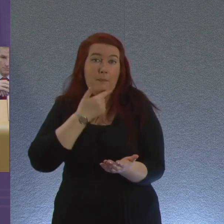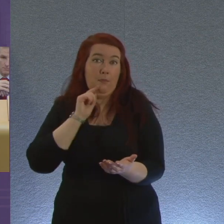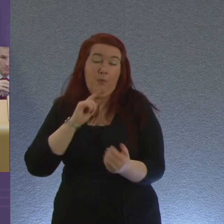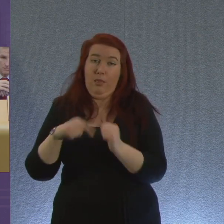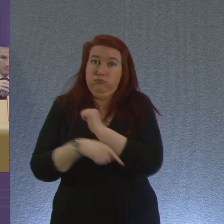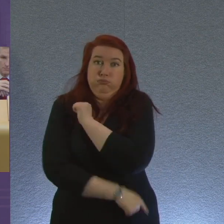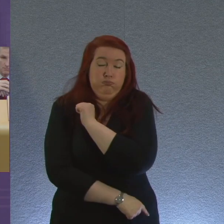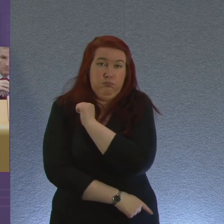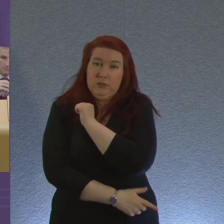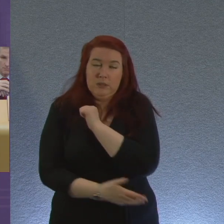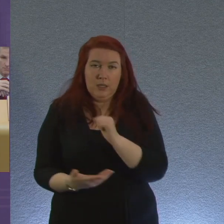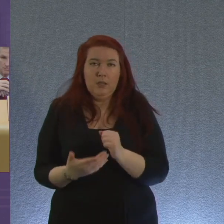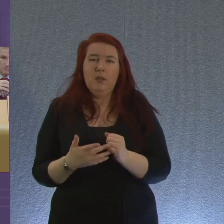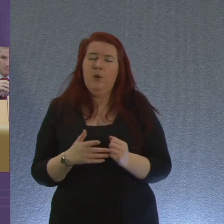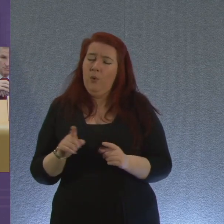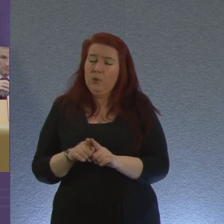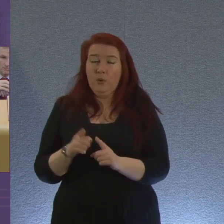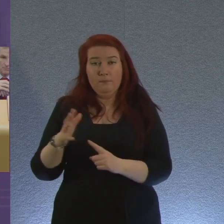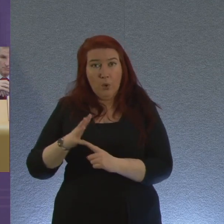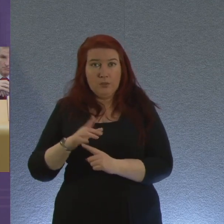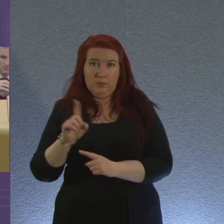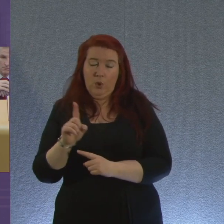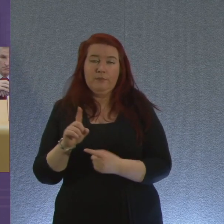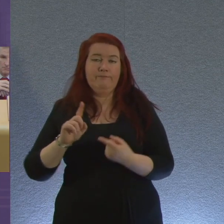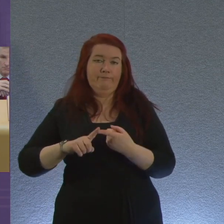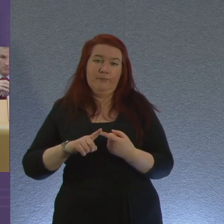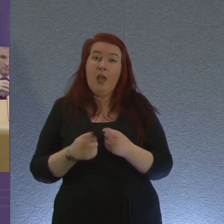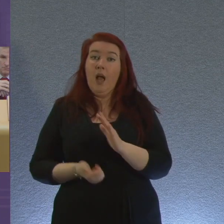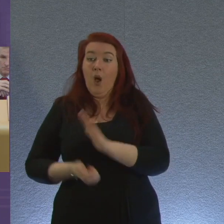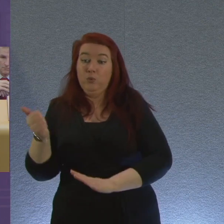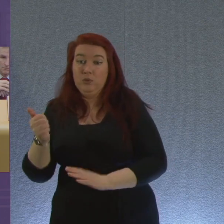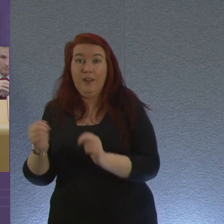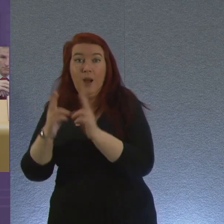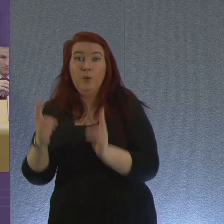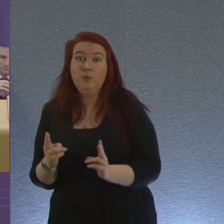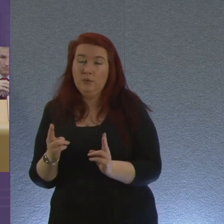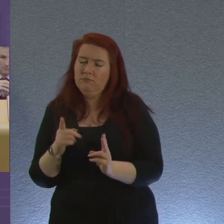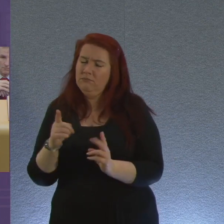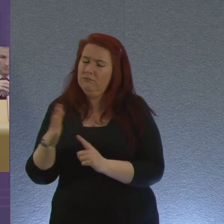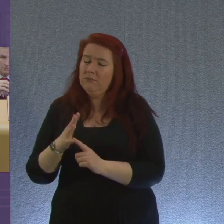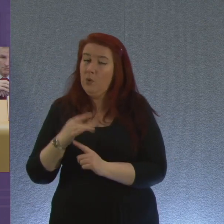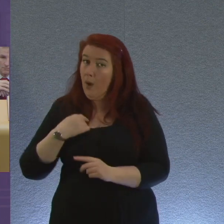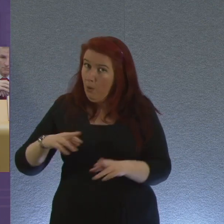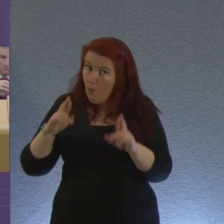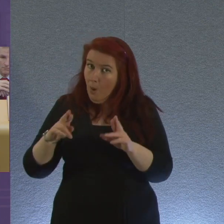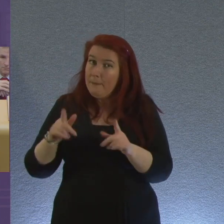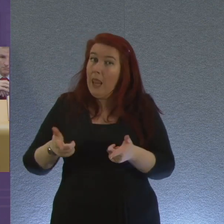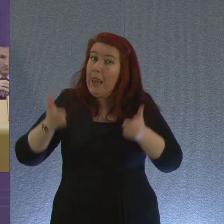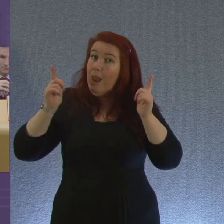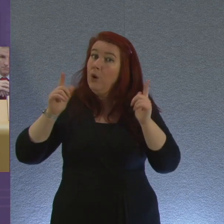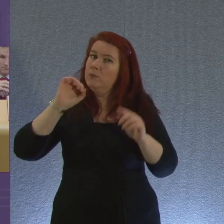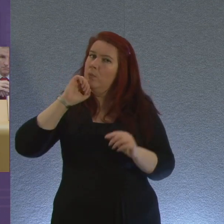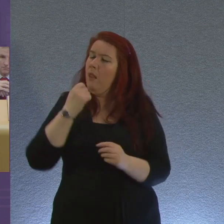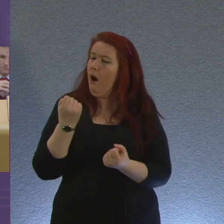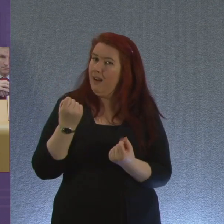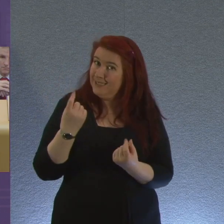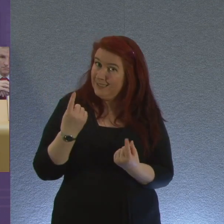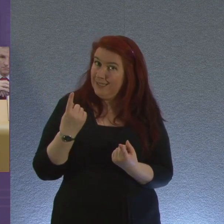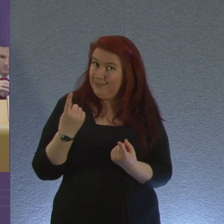great importance, as we've heard many times, are the provisions around evictions. Now, I would hope and expect landlords to be understanding in this emergency